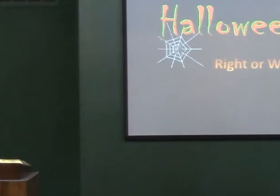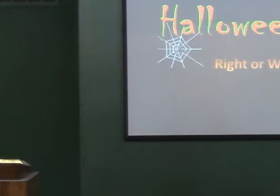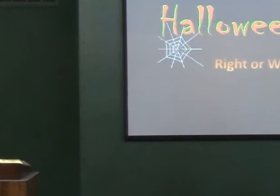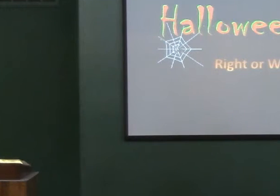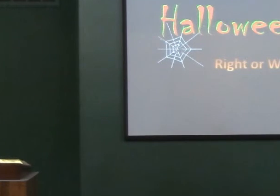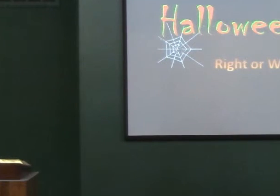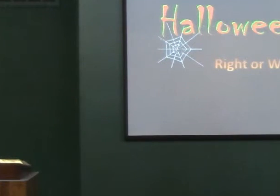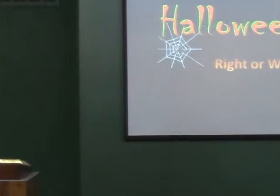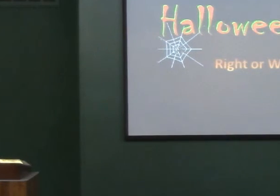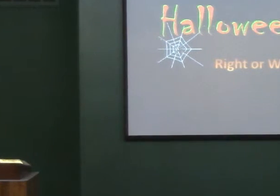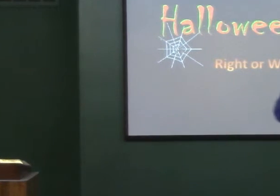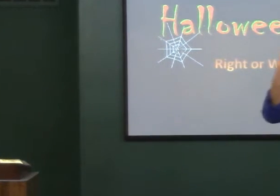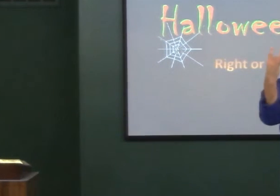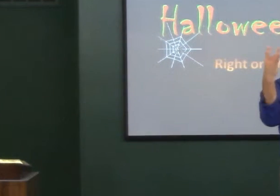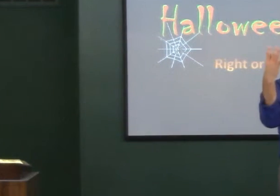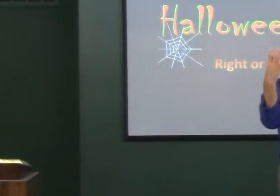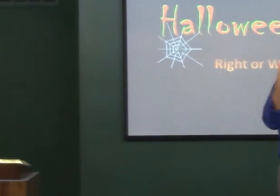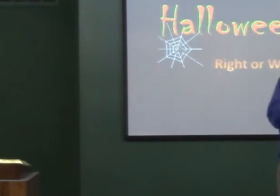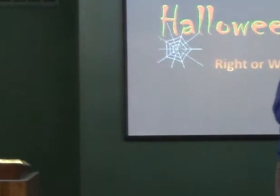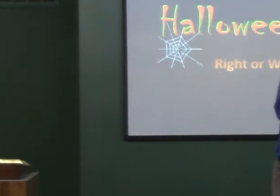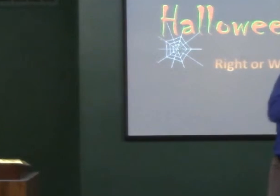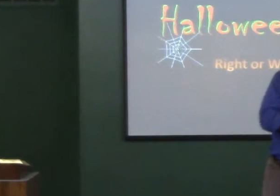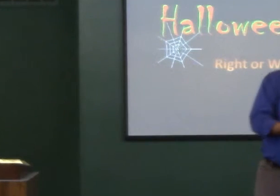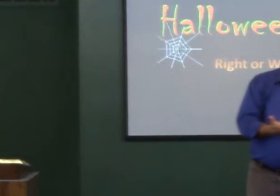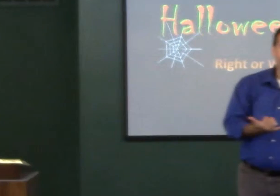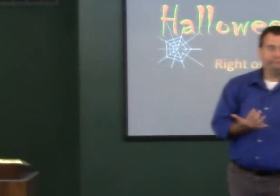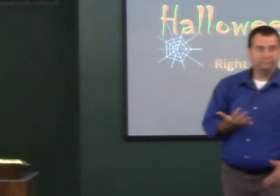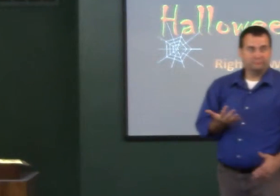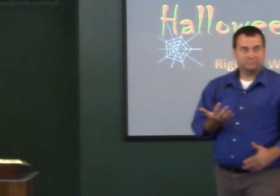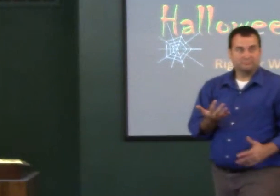know, those people are wrong. Those people are awfully wrong.